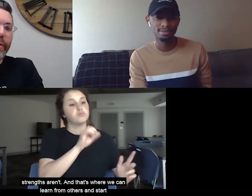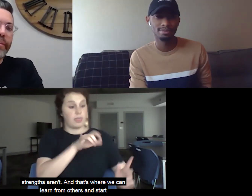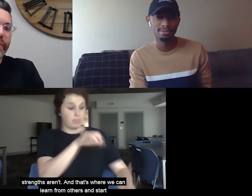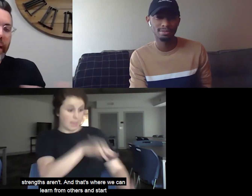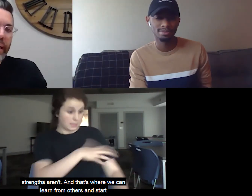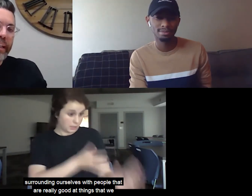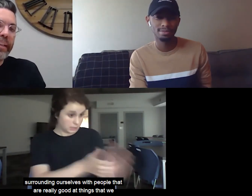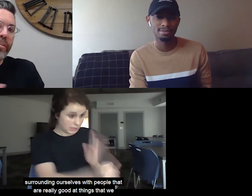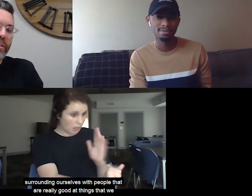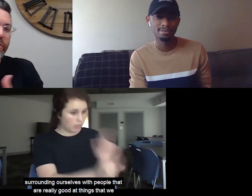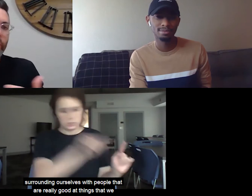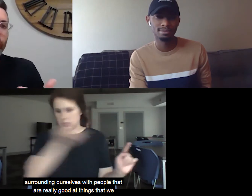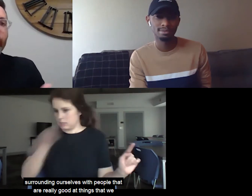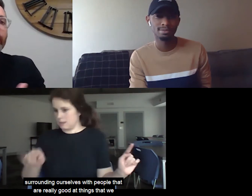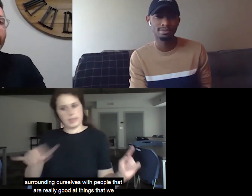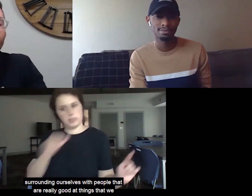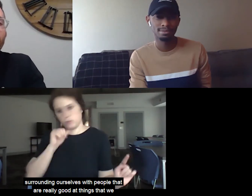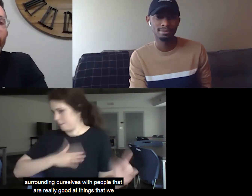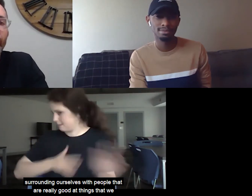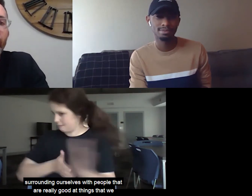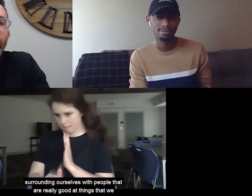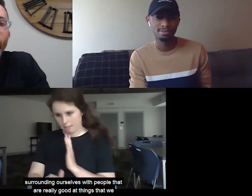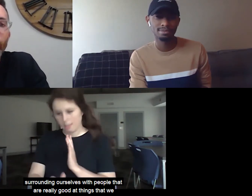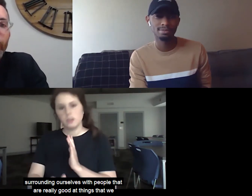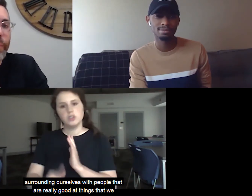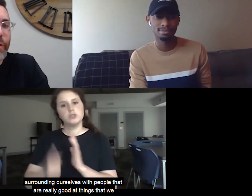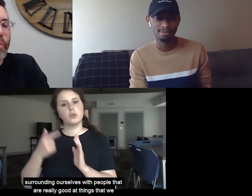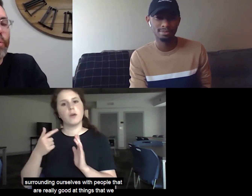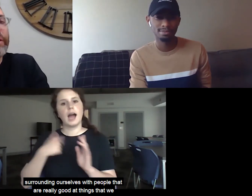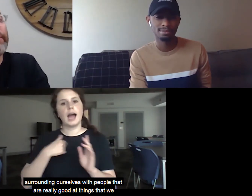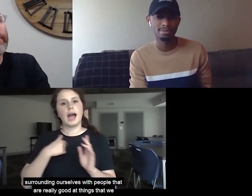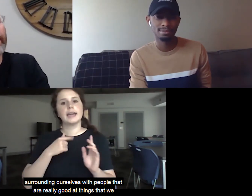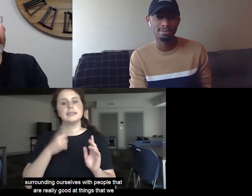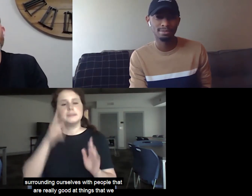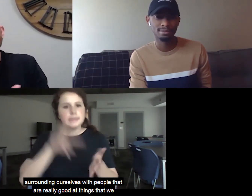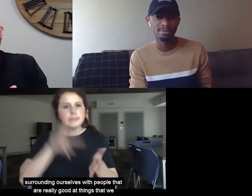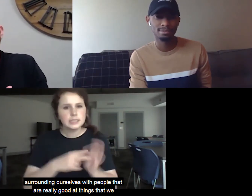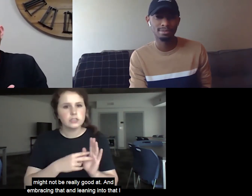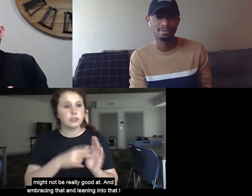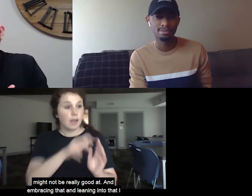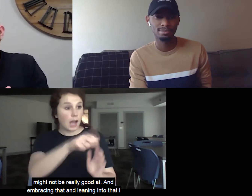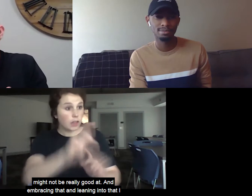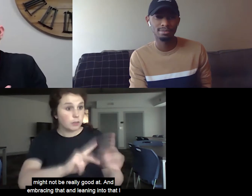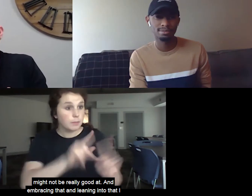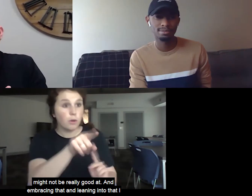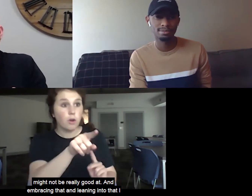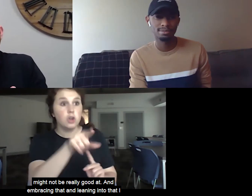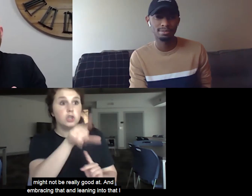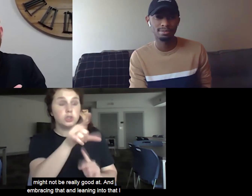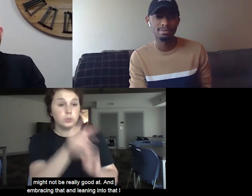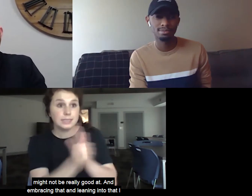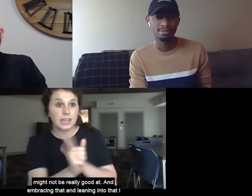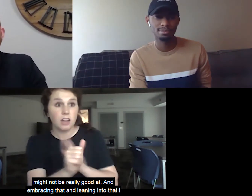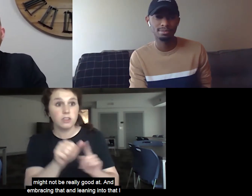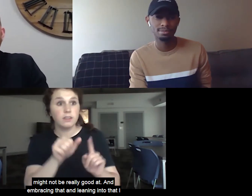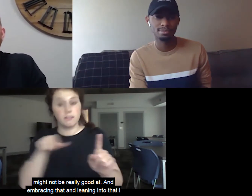from others and start surrounding ourselves with people that are really good at things that we might not be really